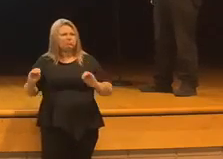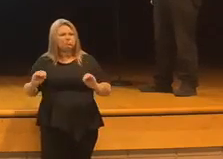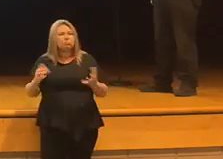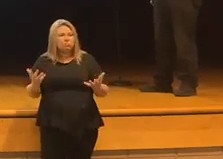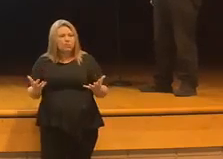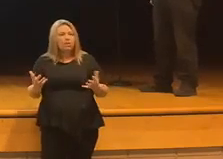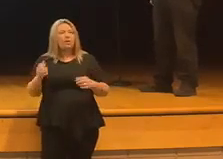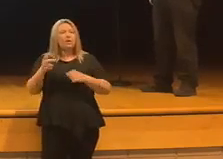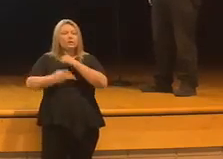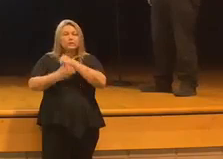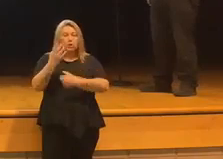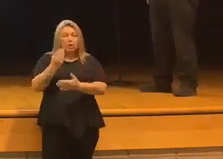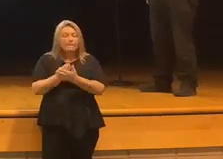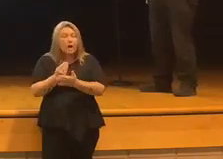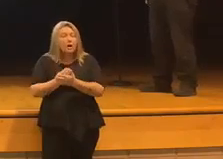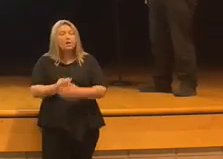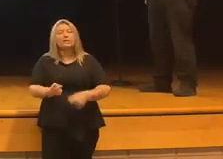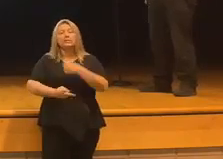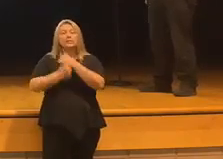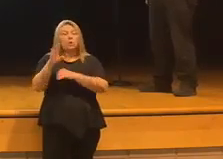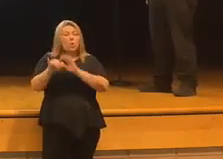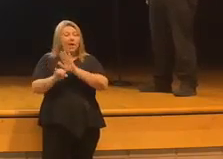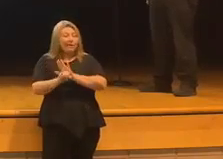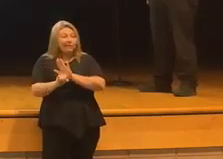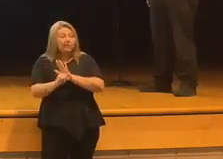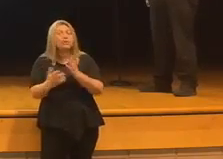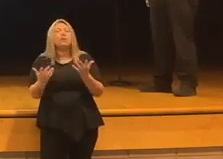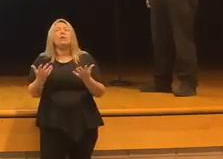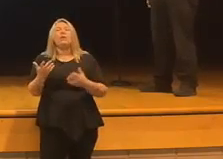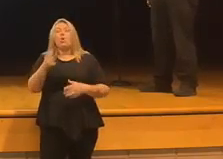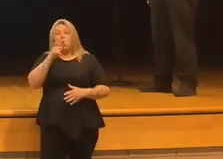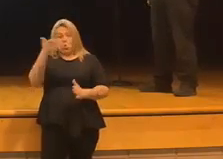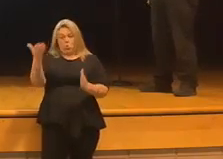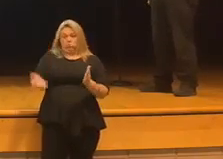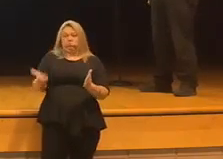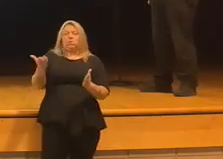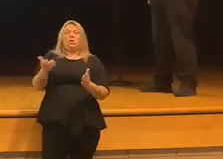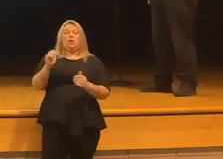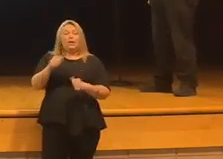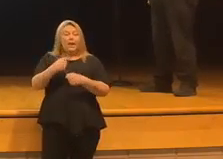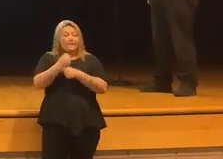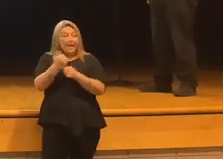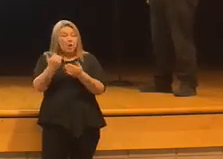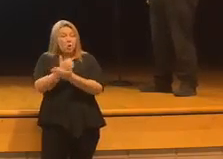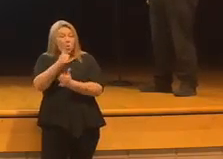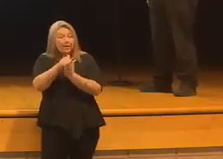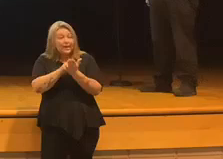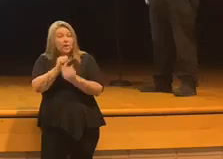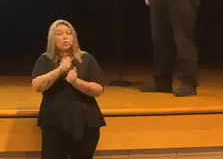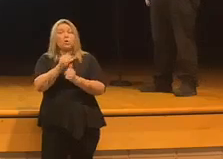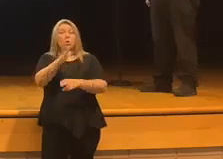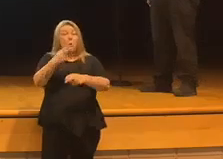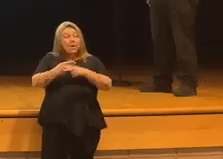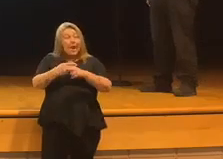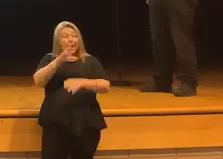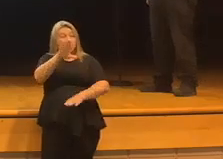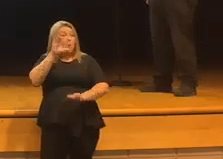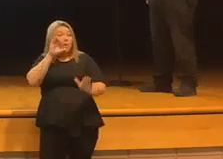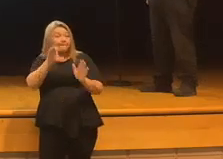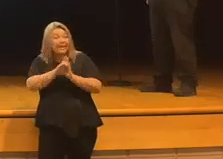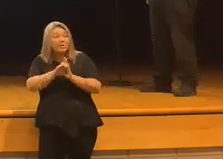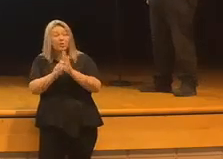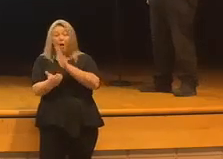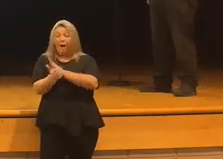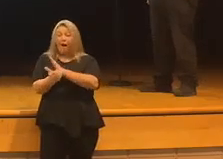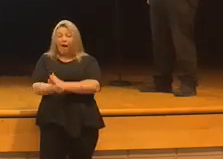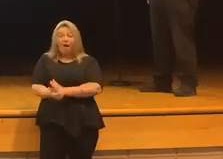steal your money, they can steal your identity, they can make new accounts underneath you that has your picture and